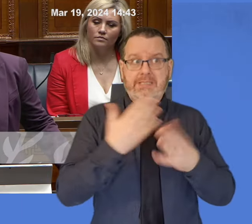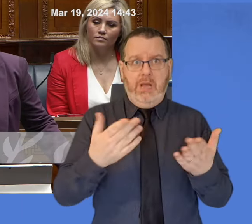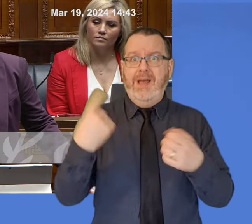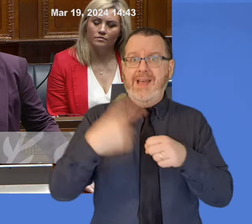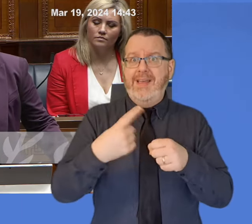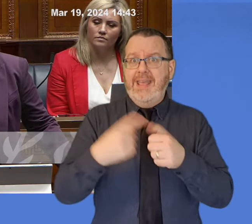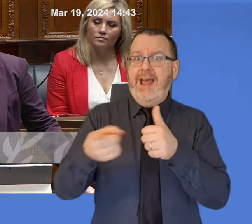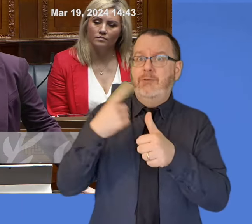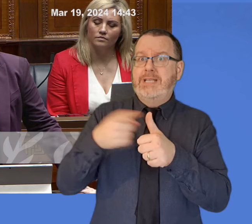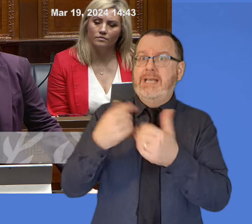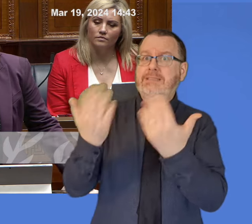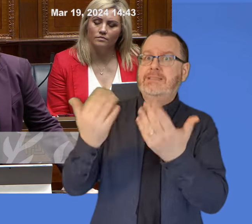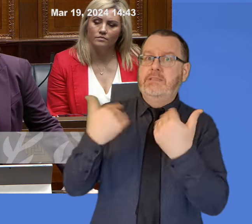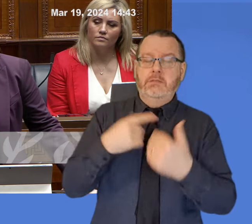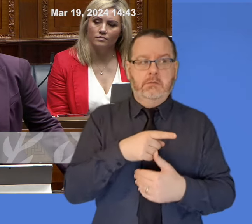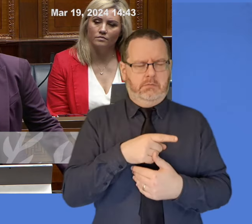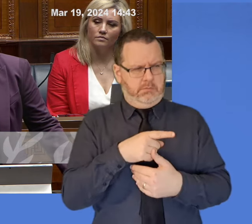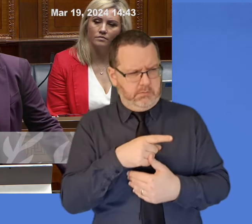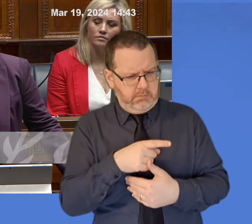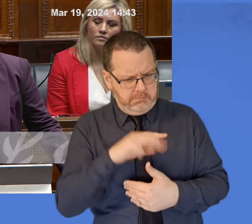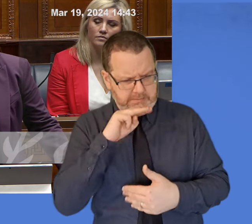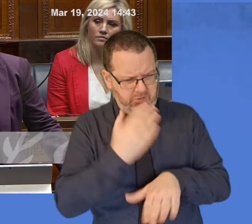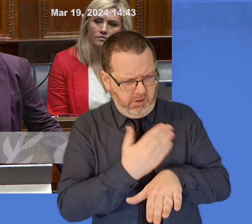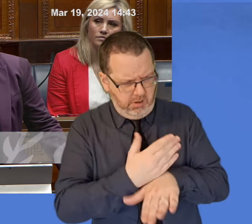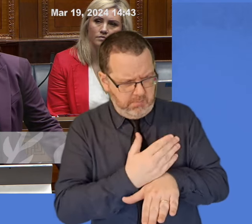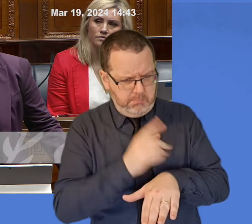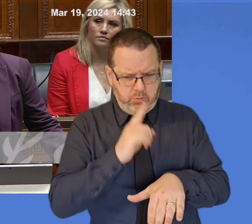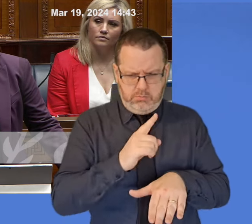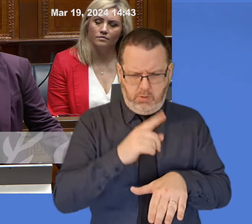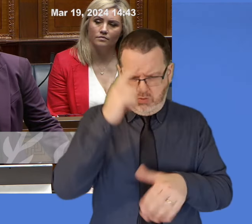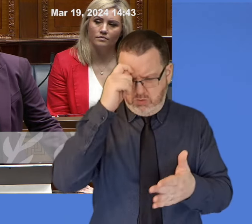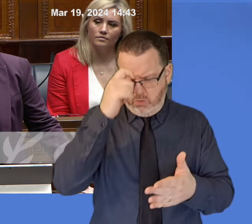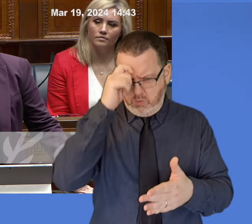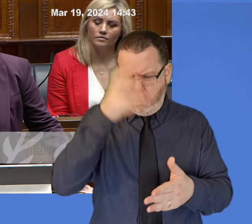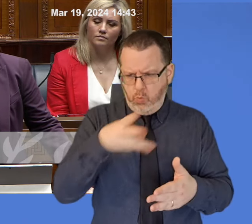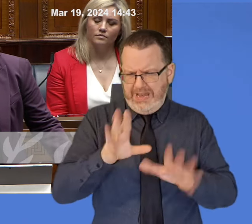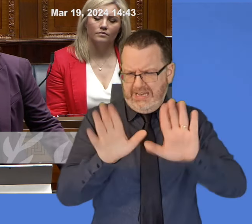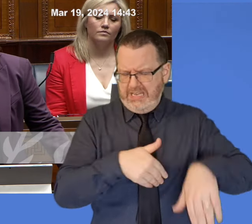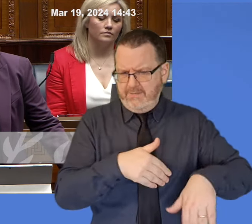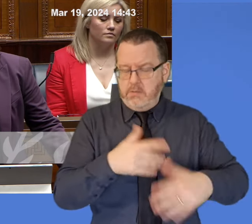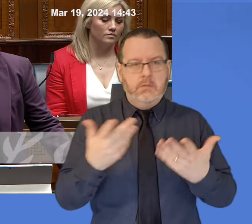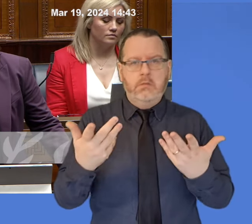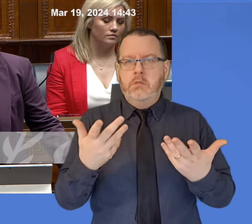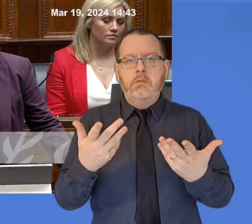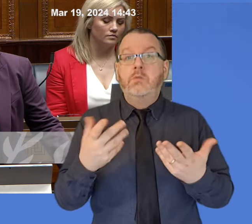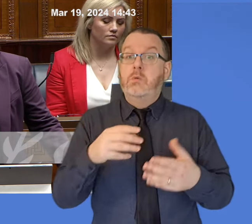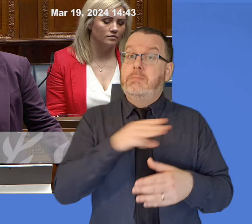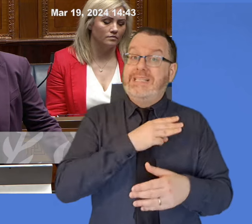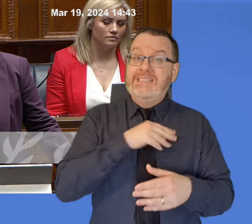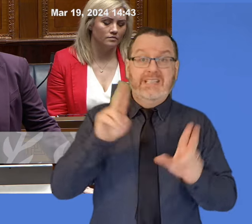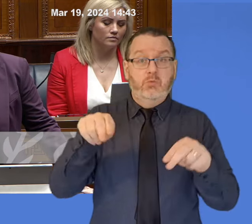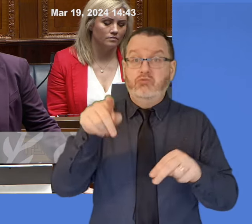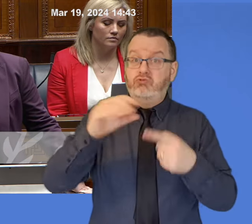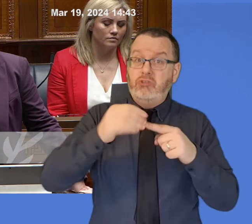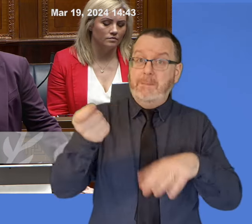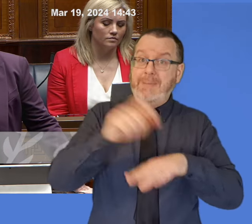confusion, and I would just urge the Minister to ensure that he can do everything in his power to keep these jobs in Enniskillen,